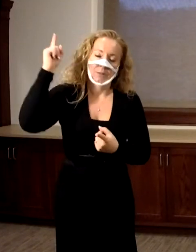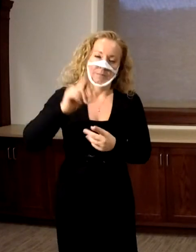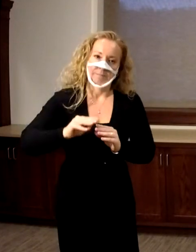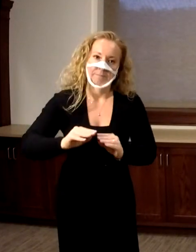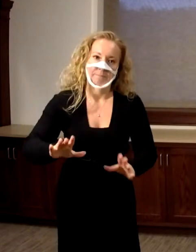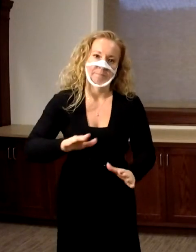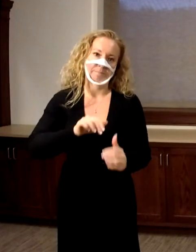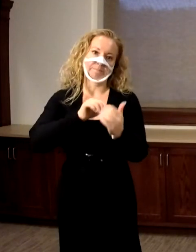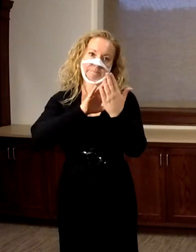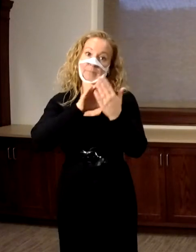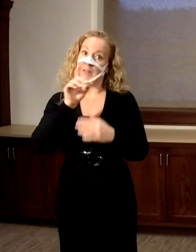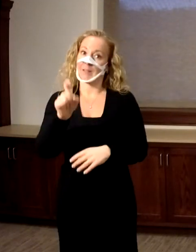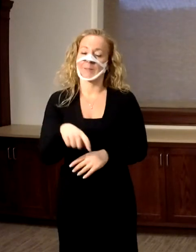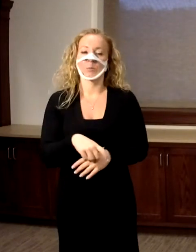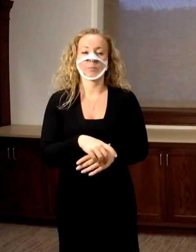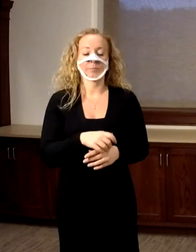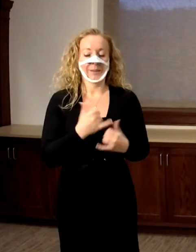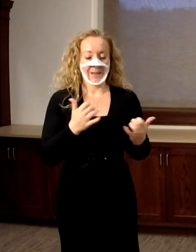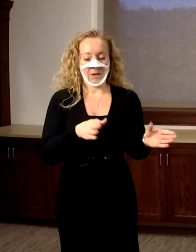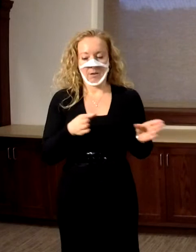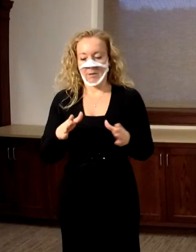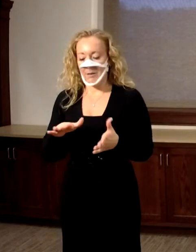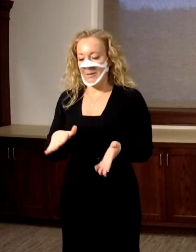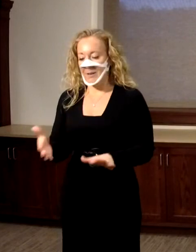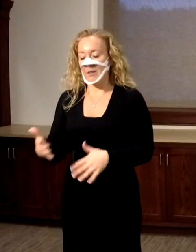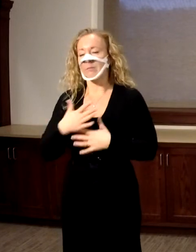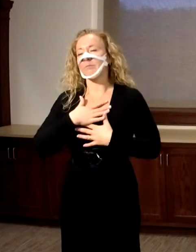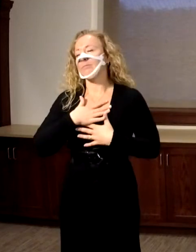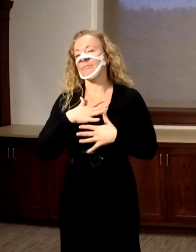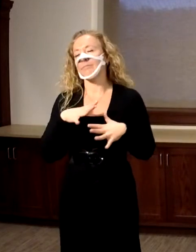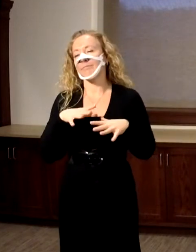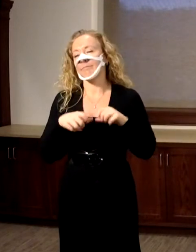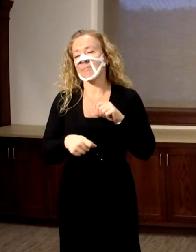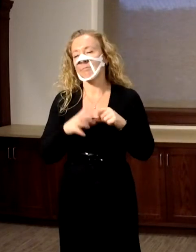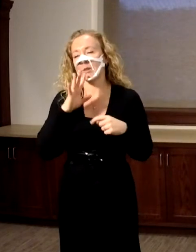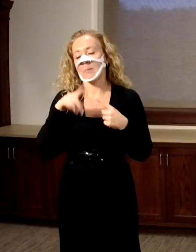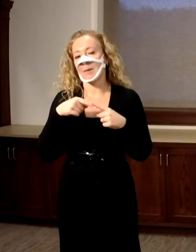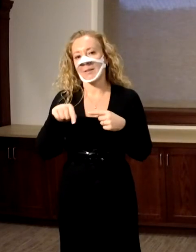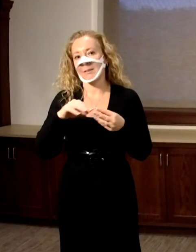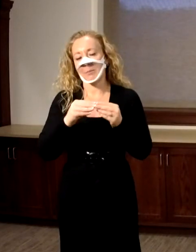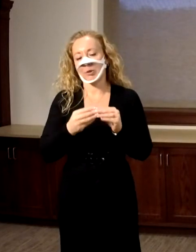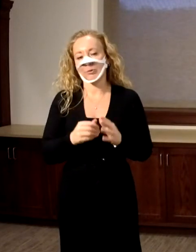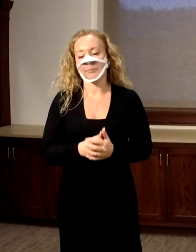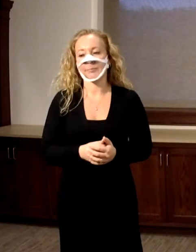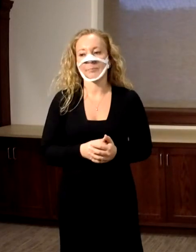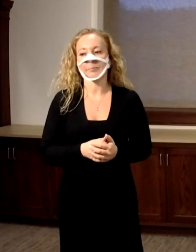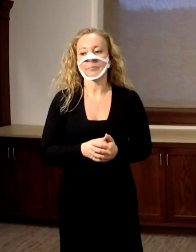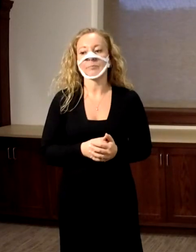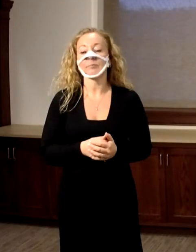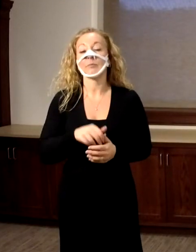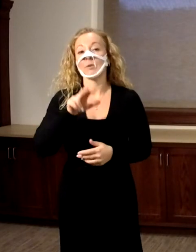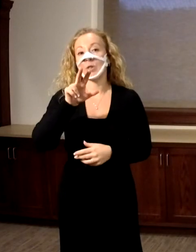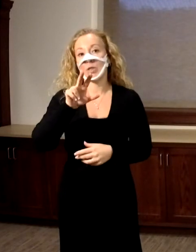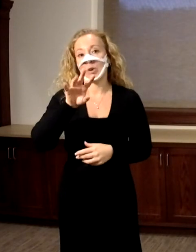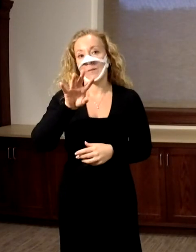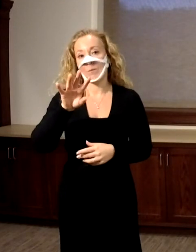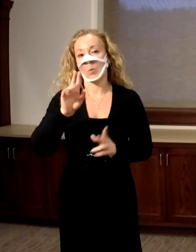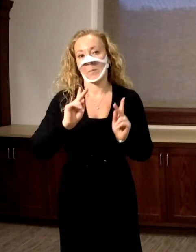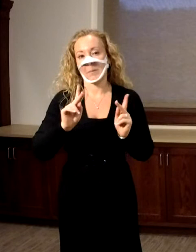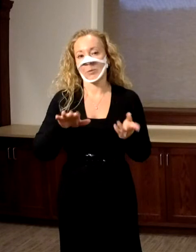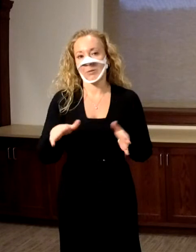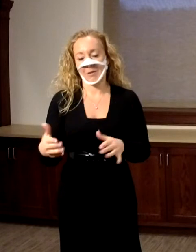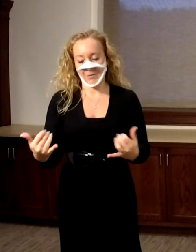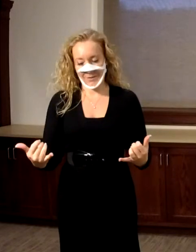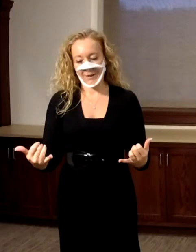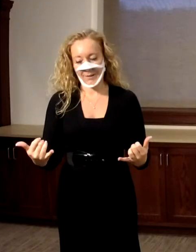Now to deaths. That's an even more heartbreaking numbers. We reported 34 new deaths today, the